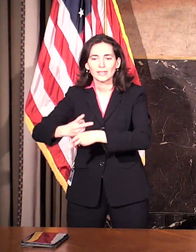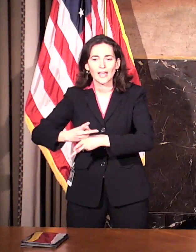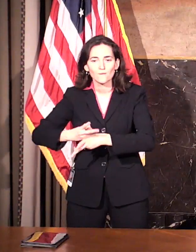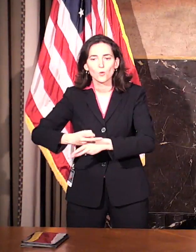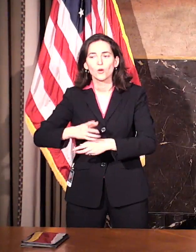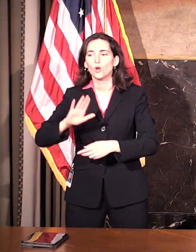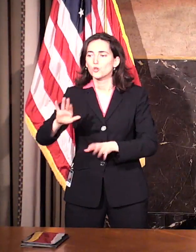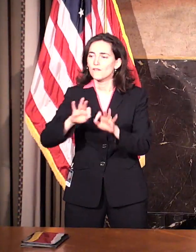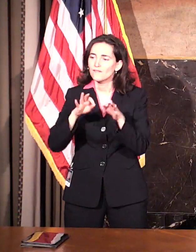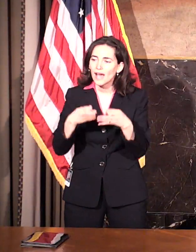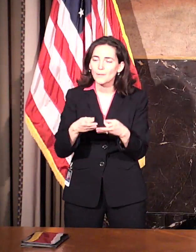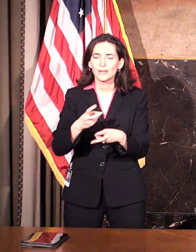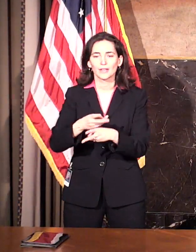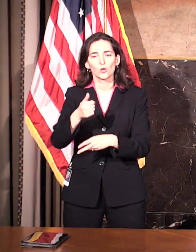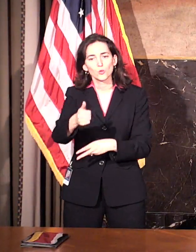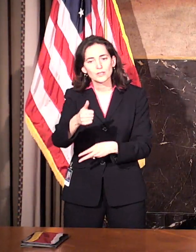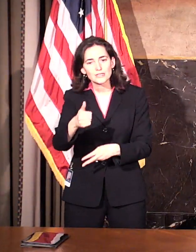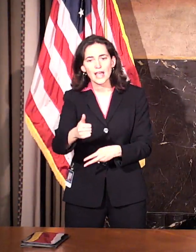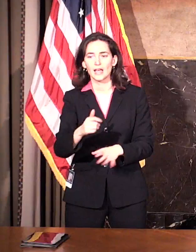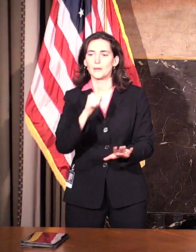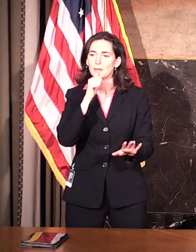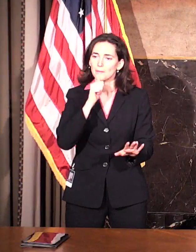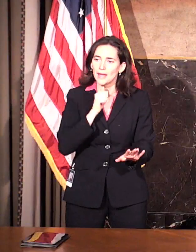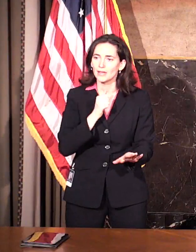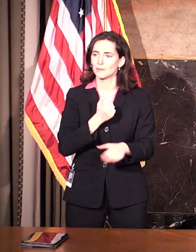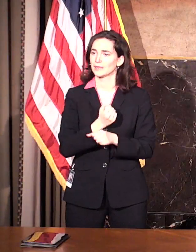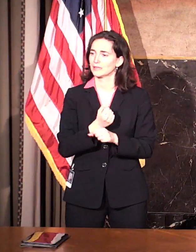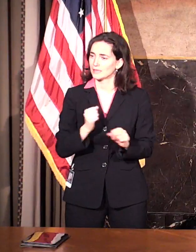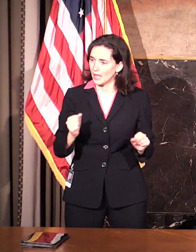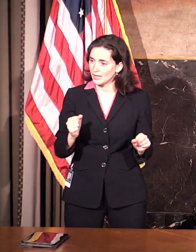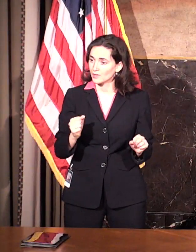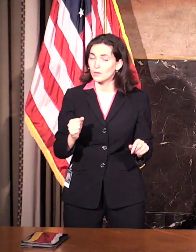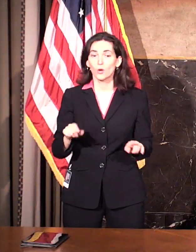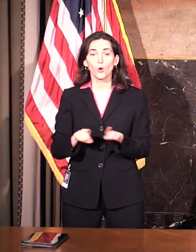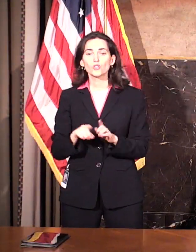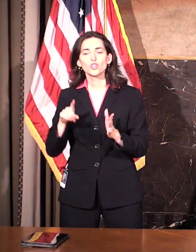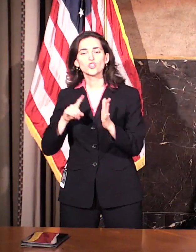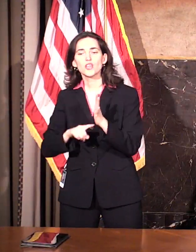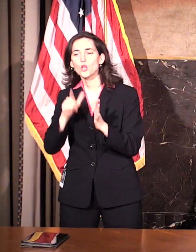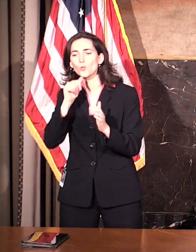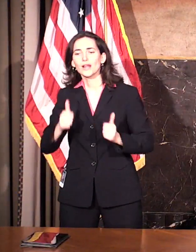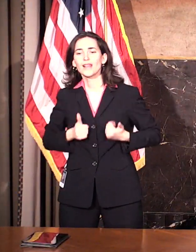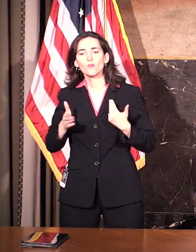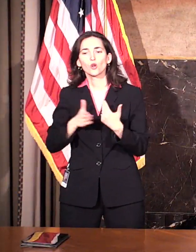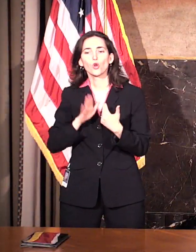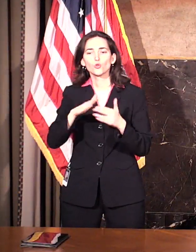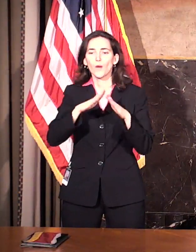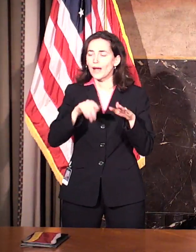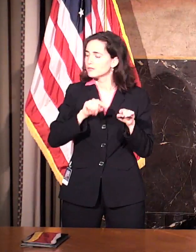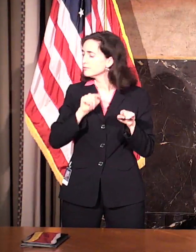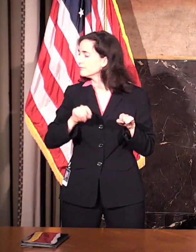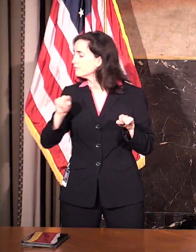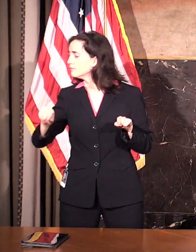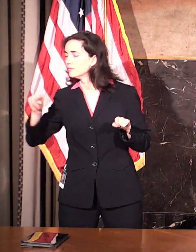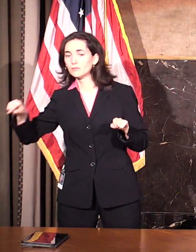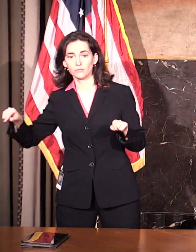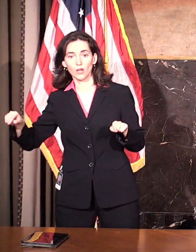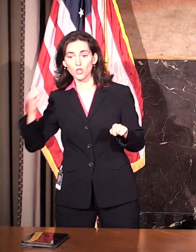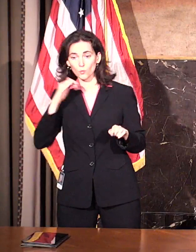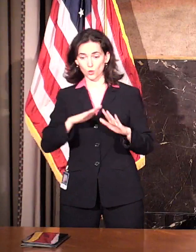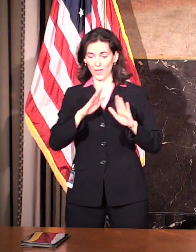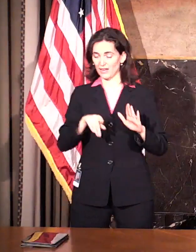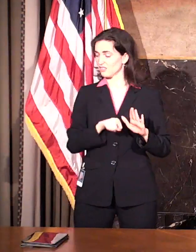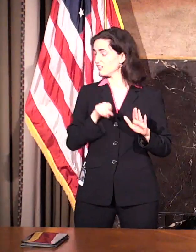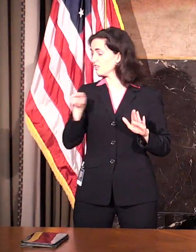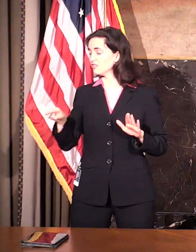for their safety, be patient, be safe, but also check on your neighbors. If you've got someone living next to you